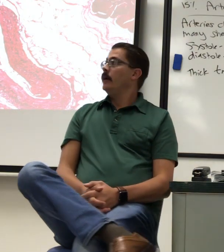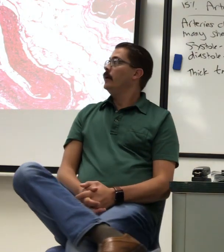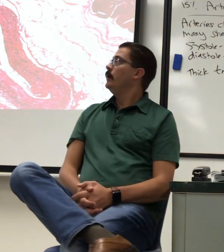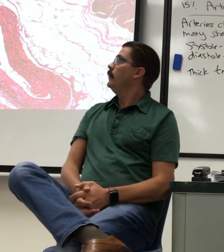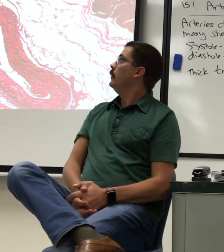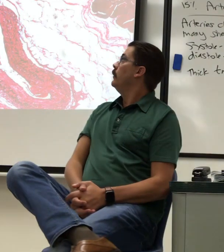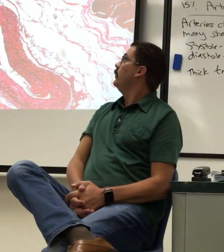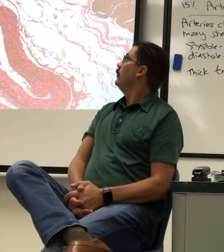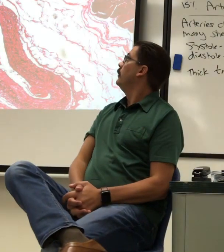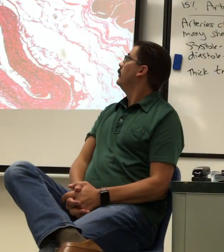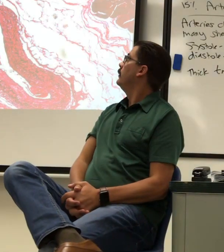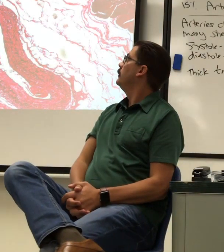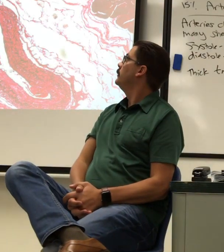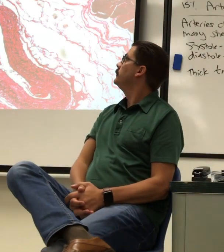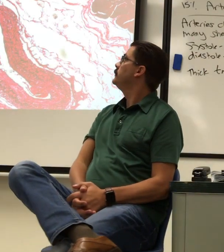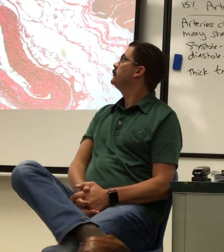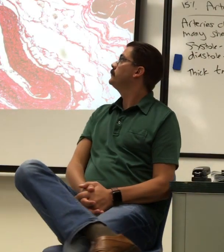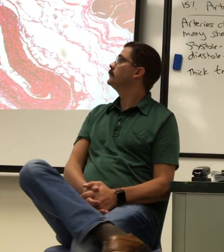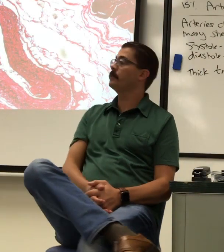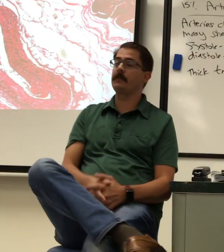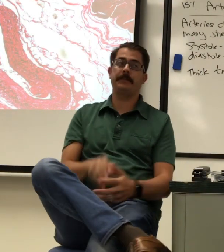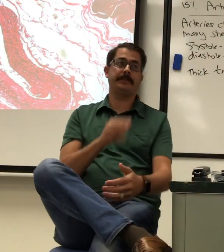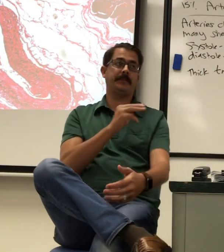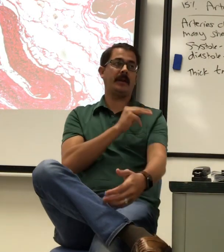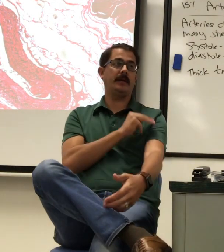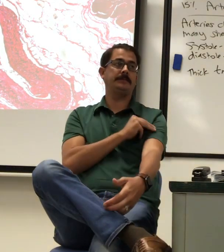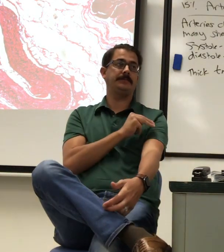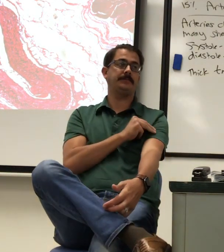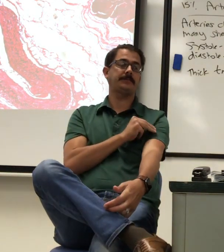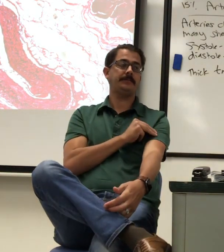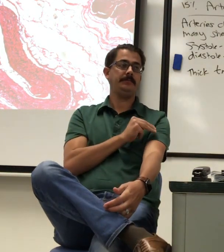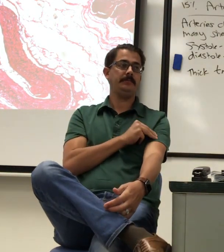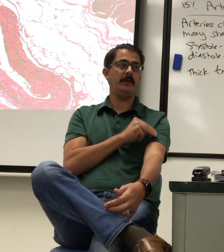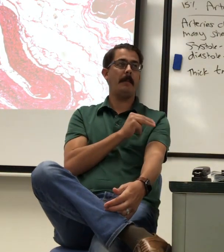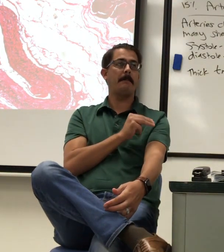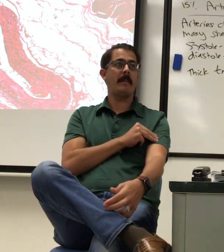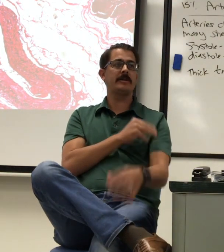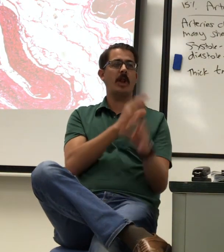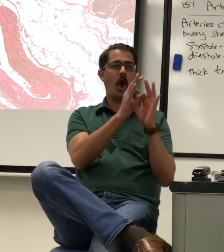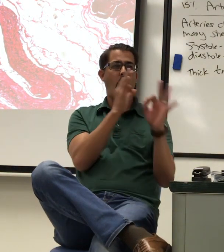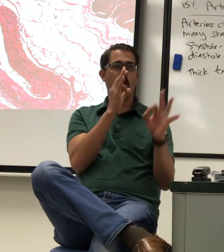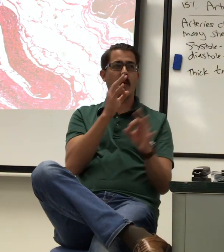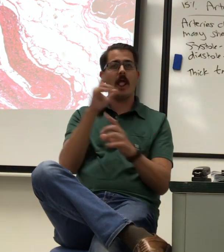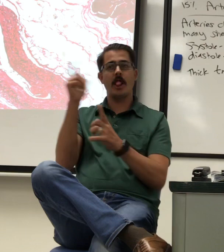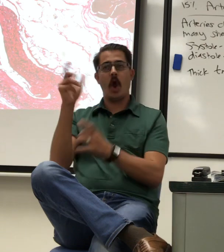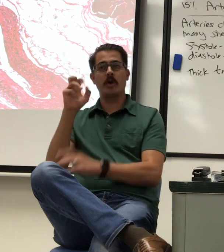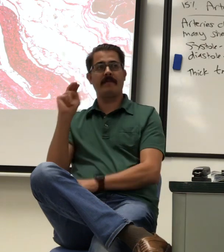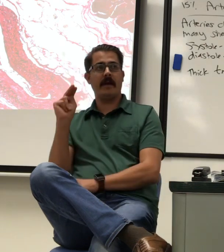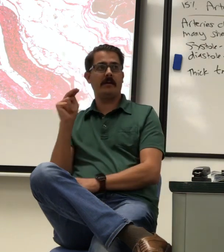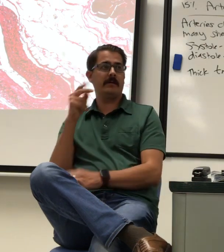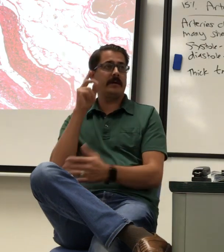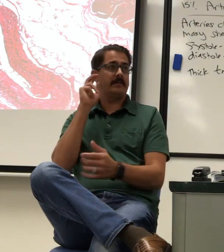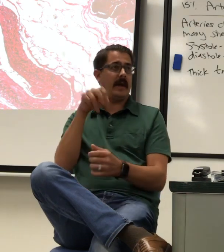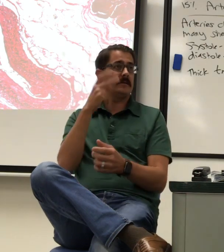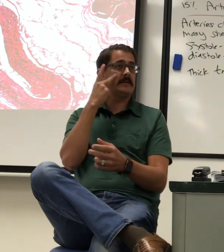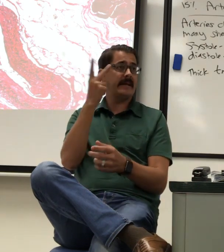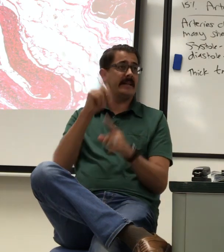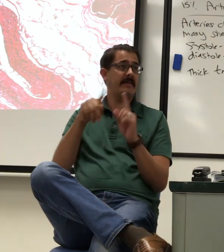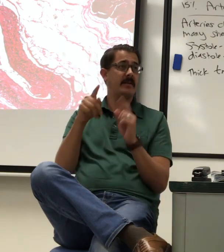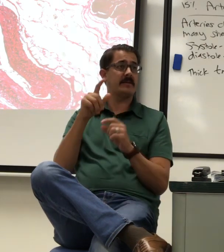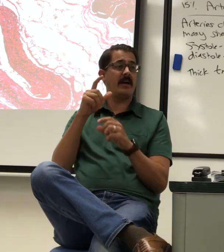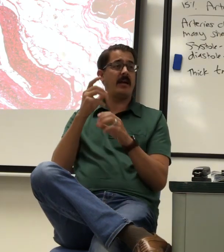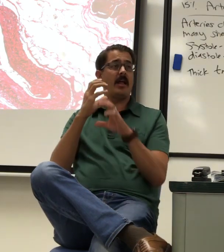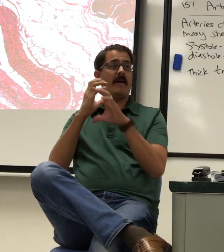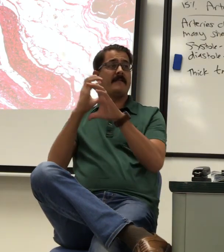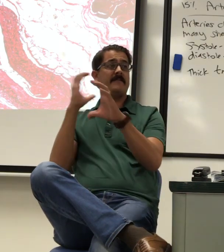now. There's a muscular artery and a large vein. You can see the difference. The veins are larger, and it kind of answers the question I